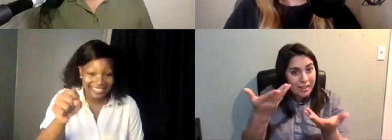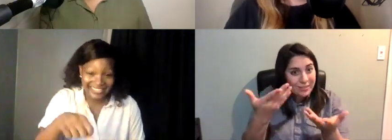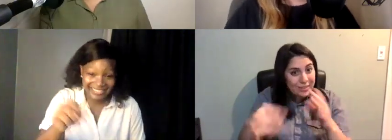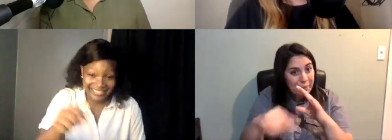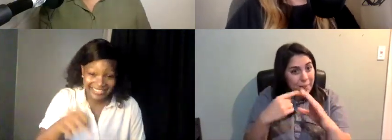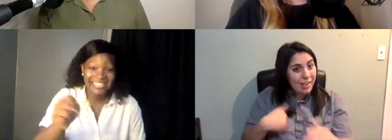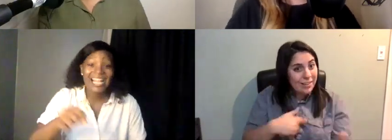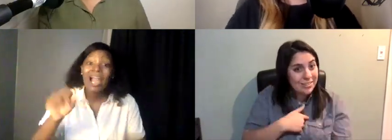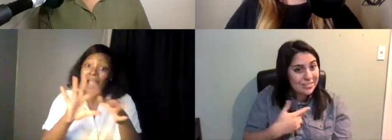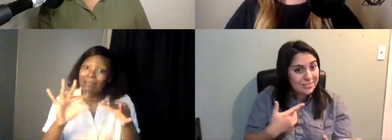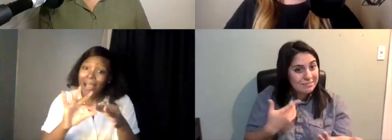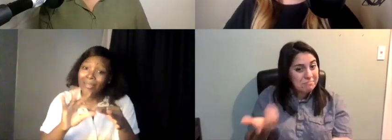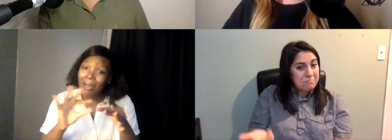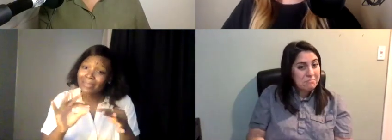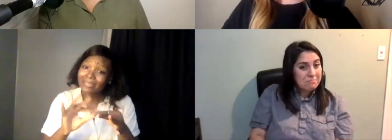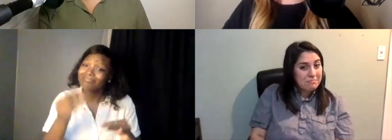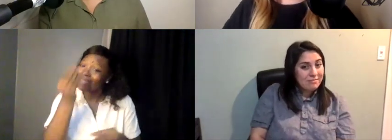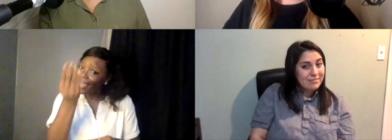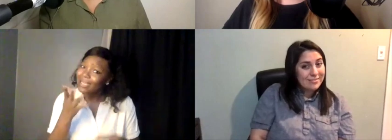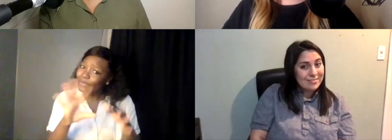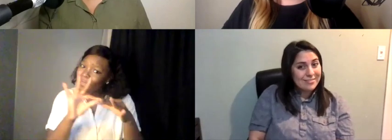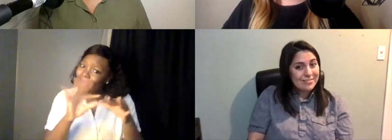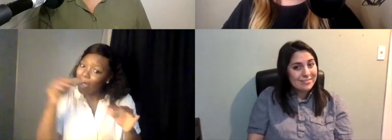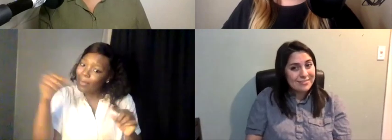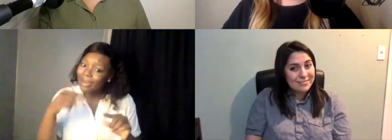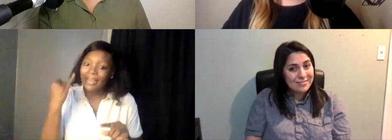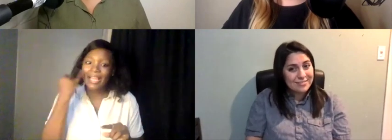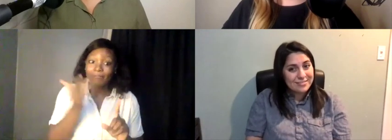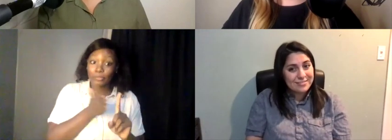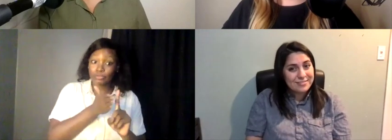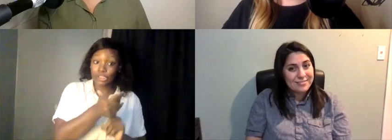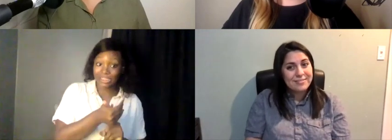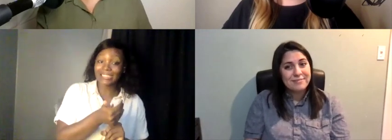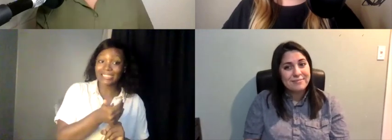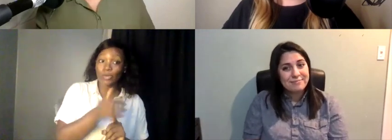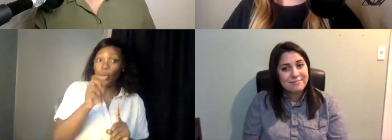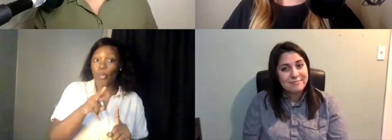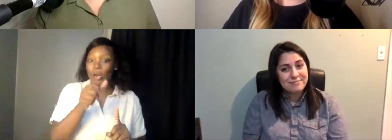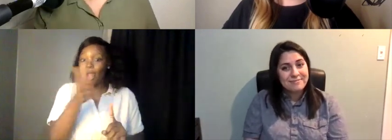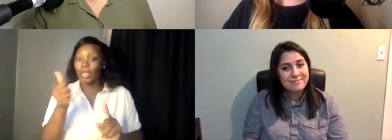Let us know in the comments if you've ever been cheated on and are happy even after.